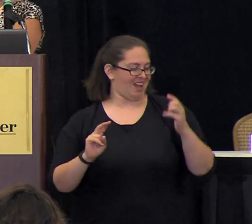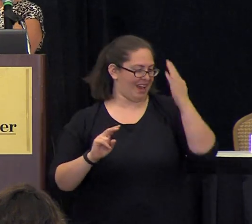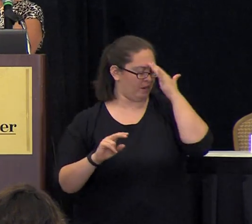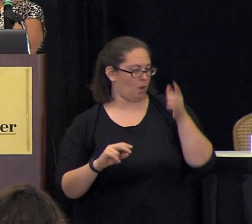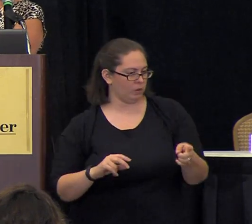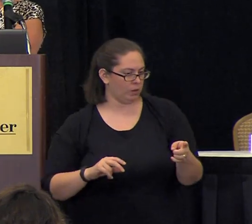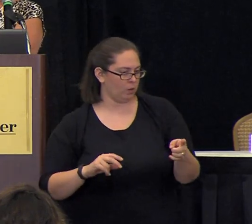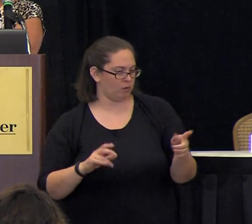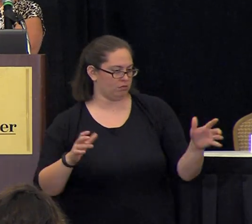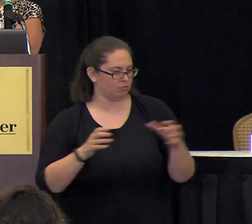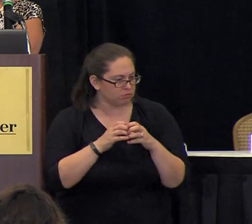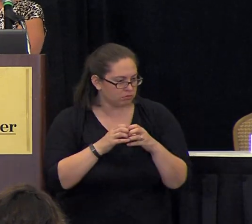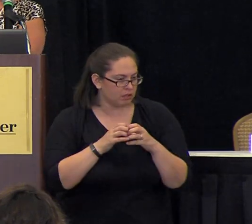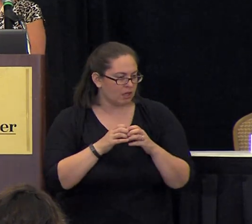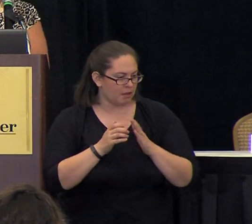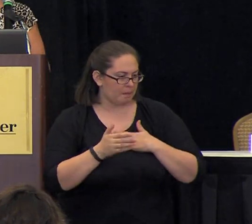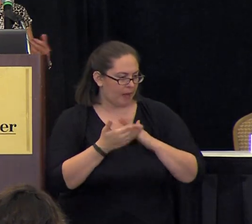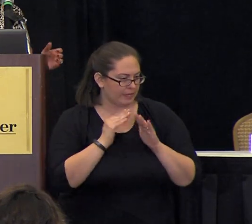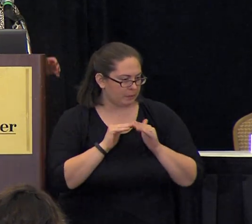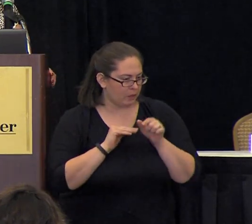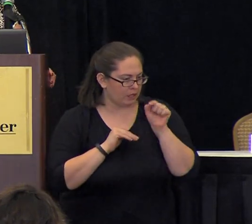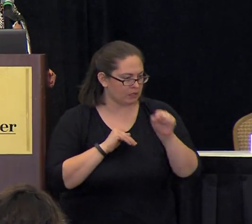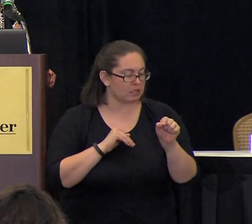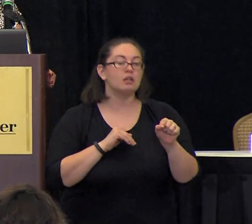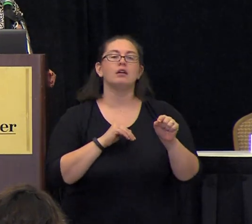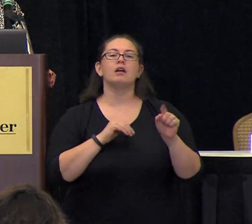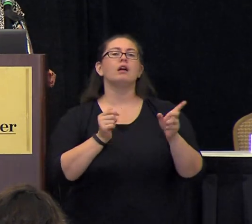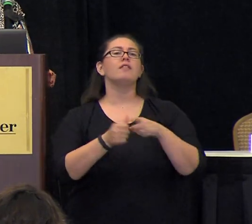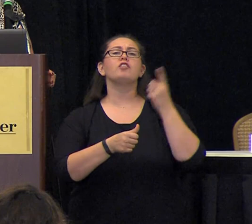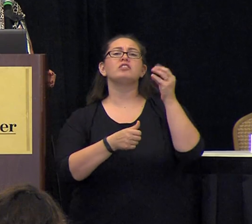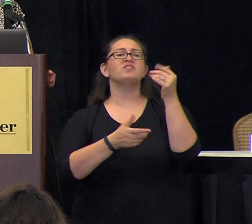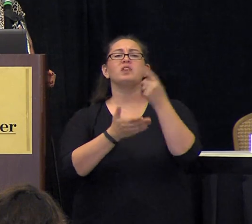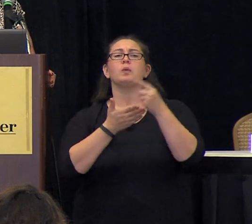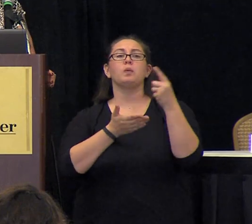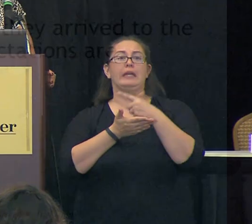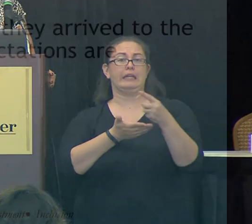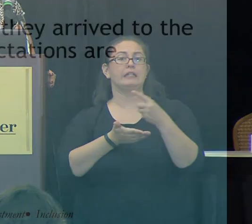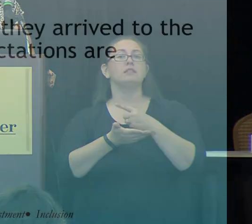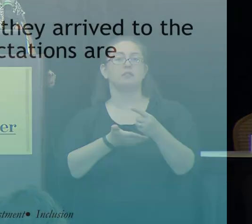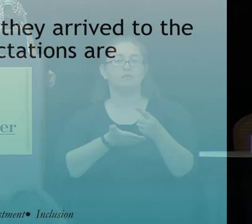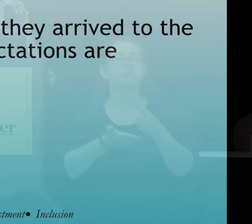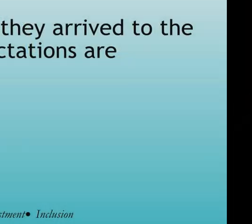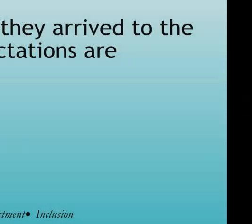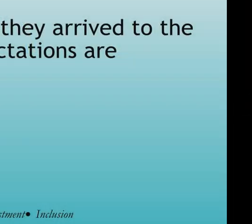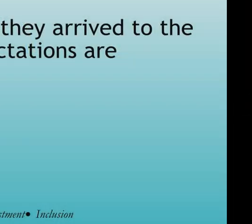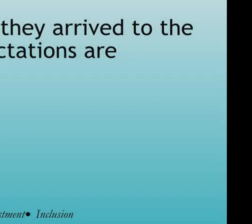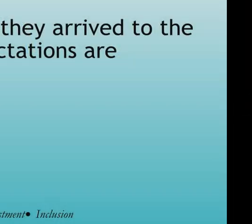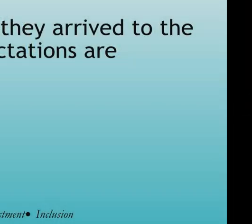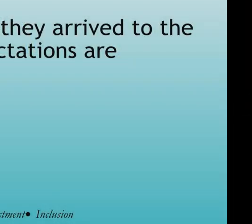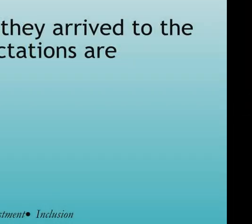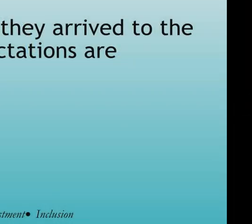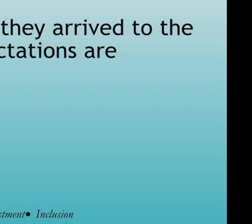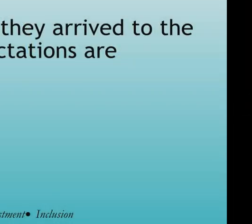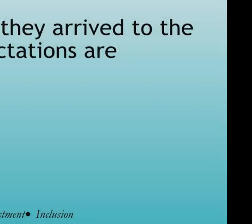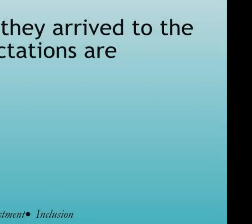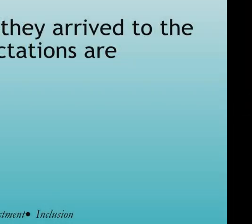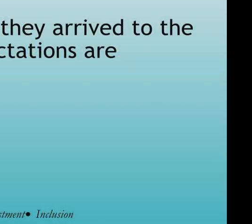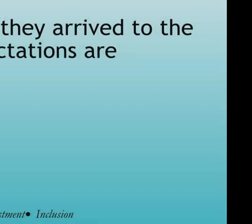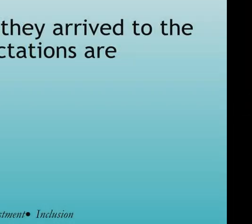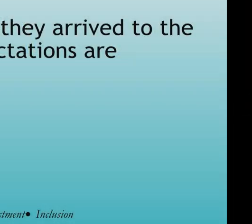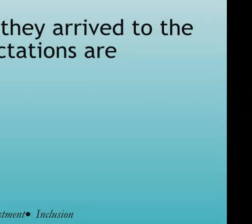this is their community at least for the first couple of weeks now the